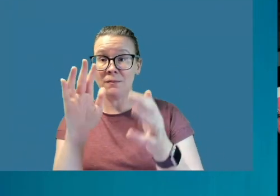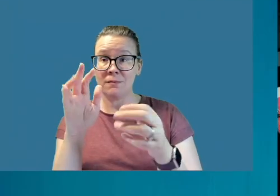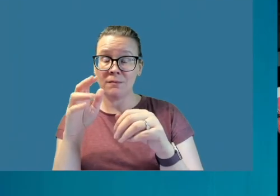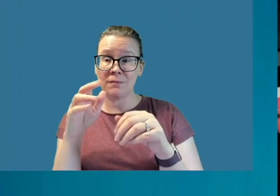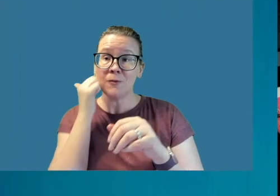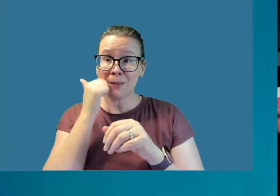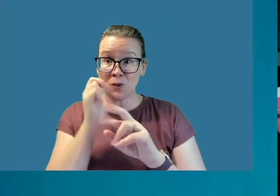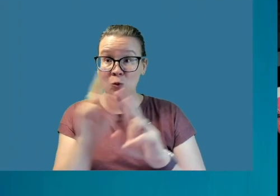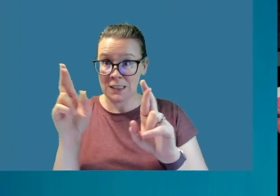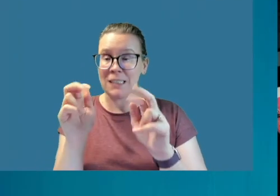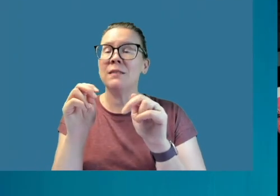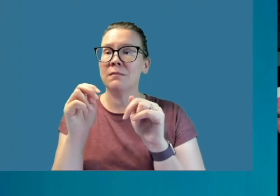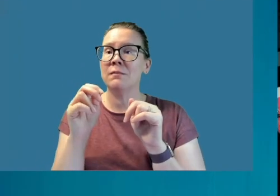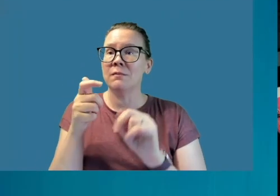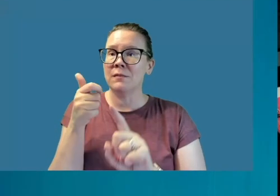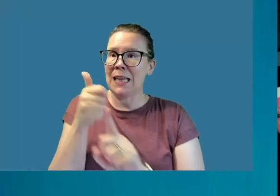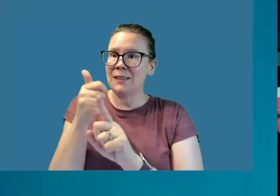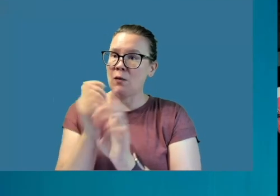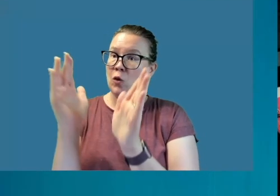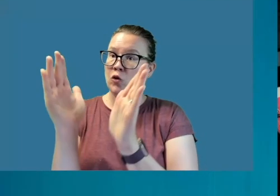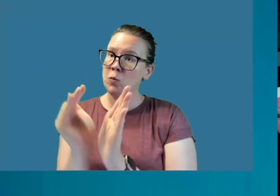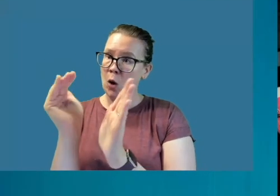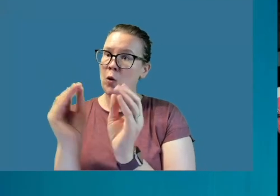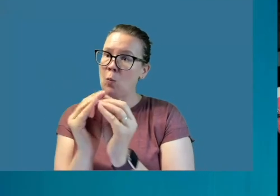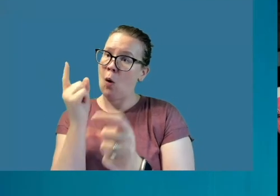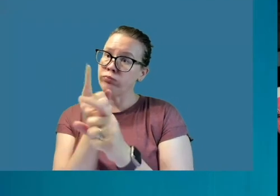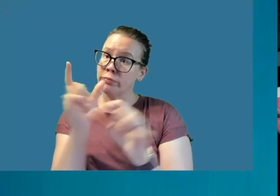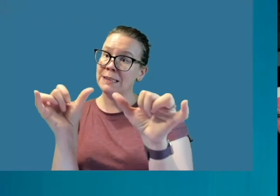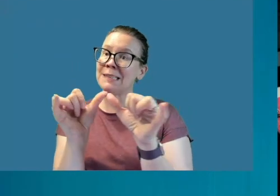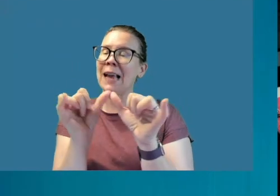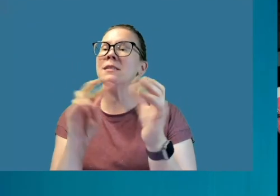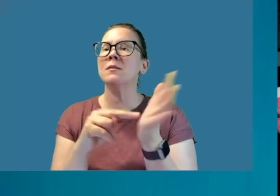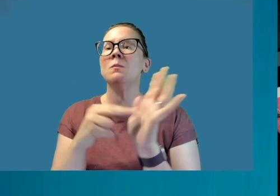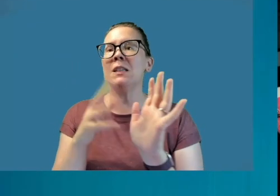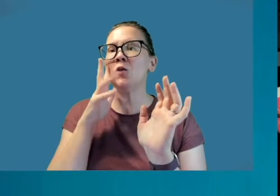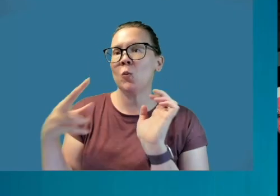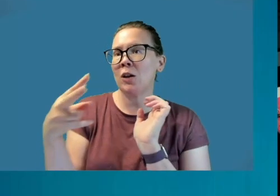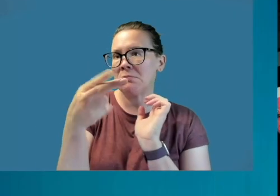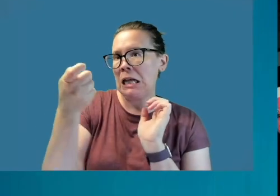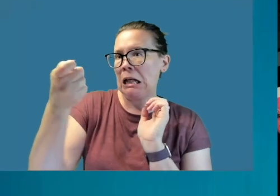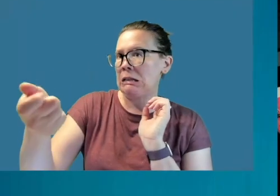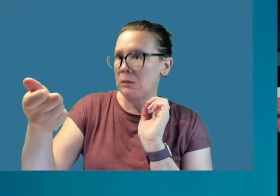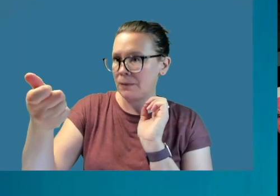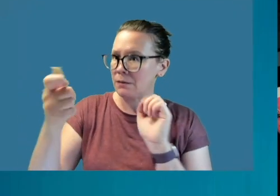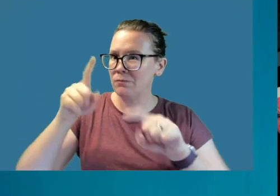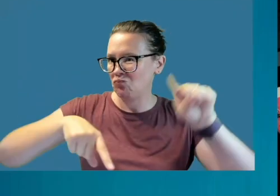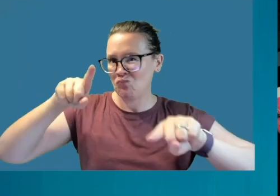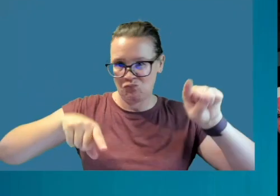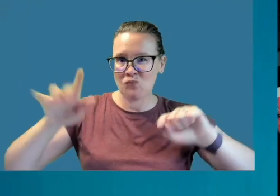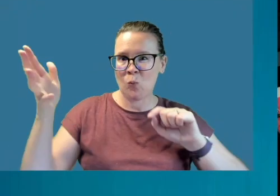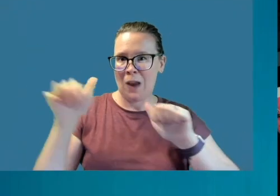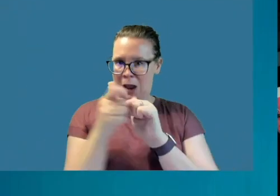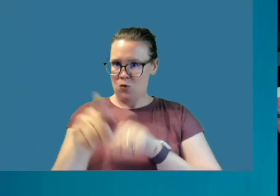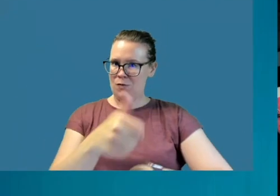right thing. If you cut your triangle pieces smaller so they're closer to the right size, then you're just going to be trimming a little bit off.